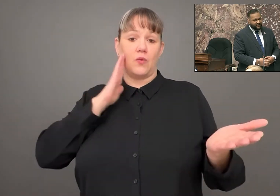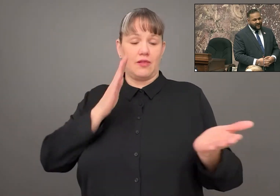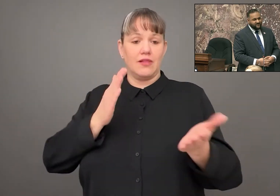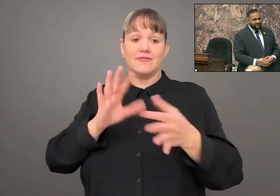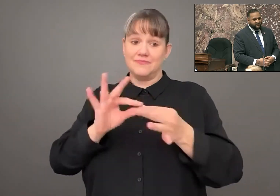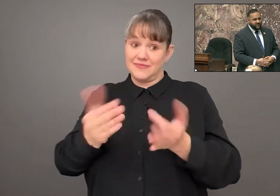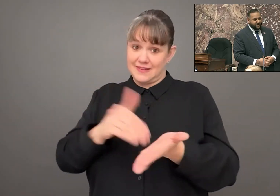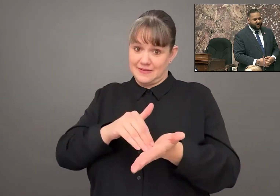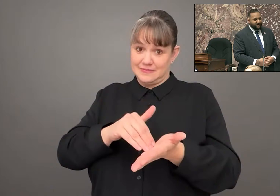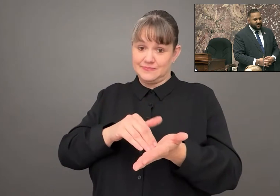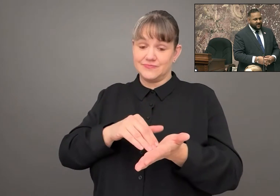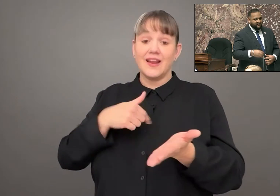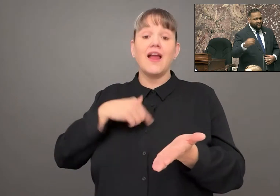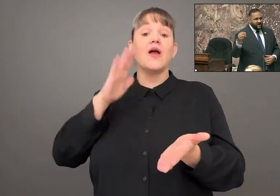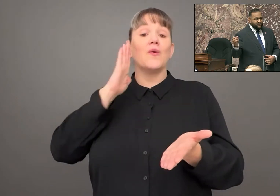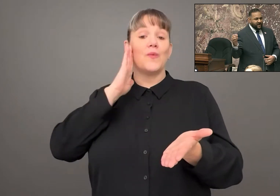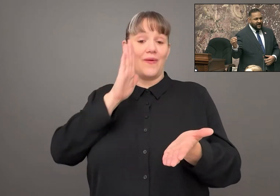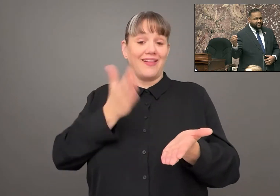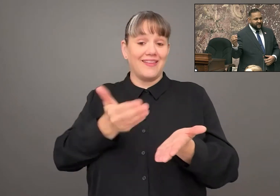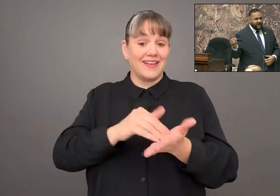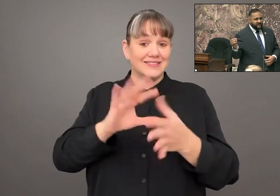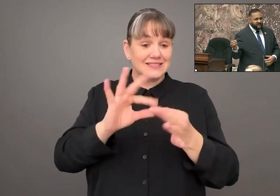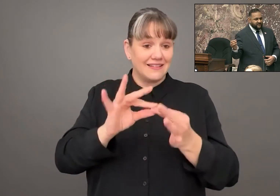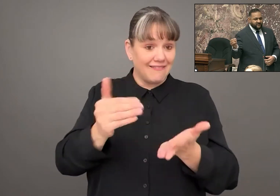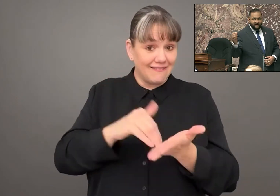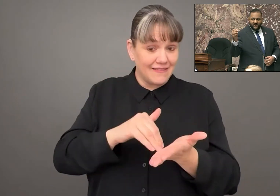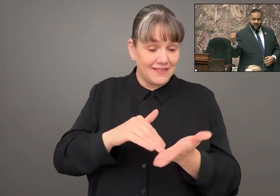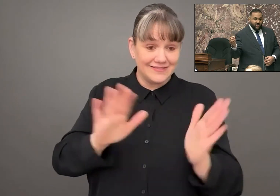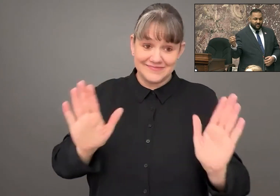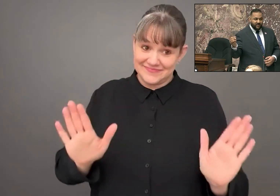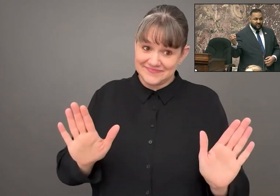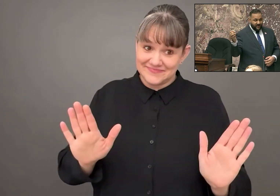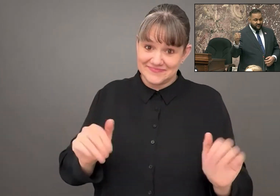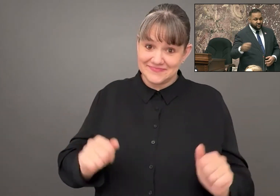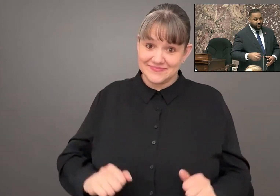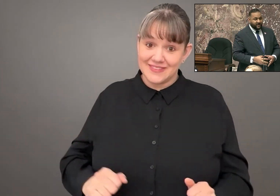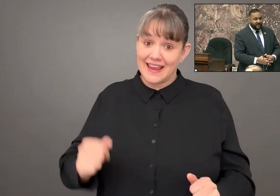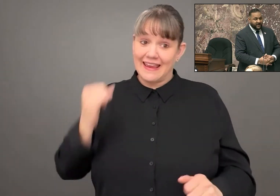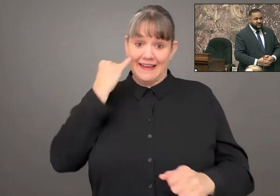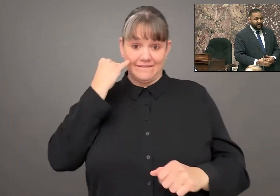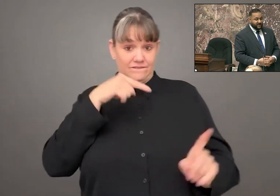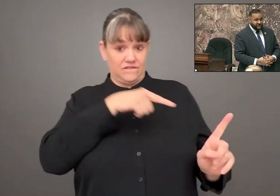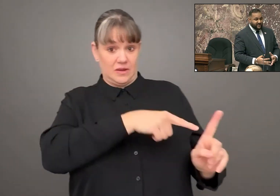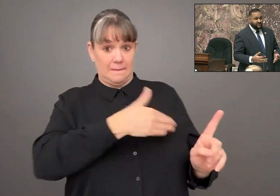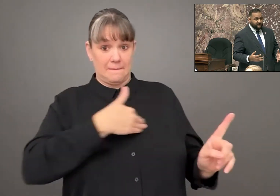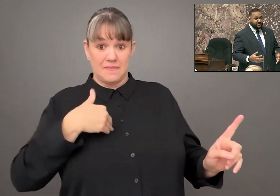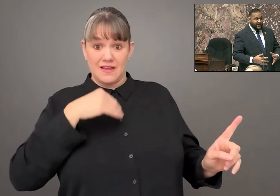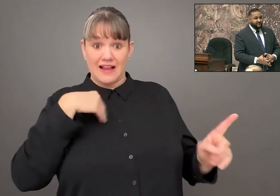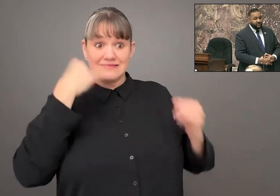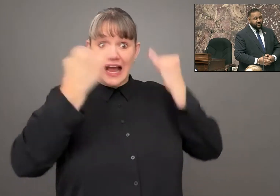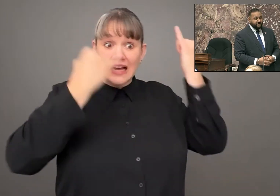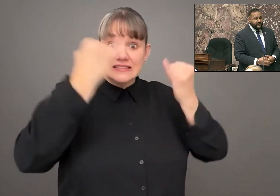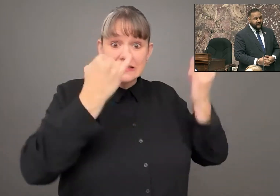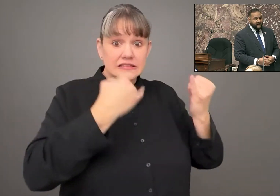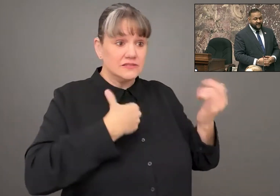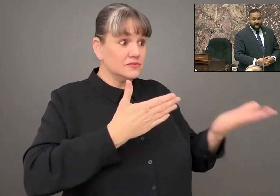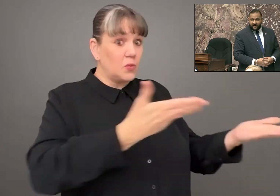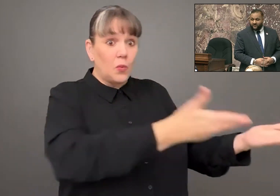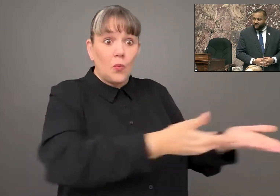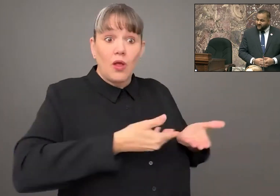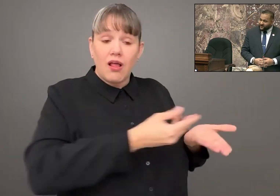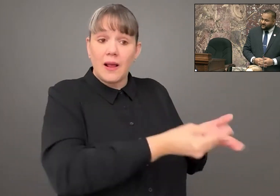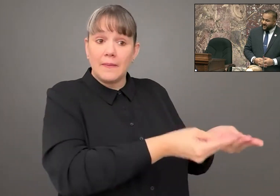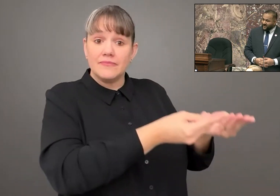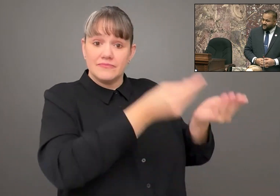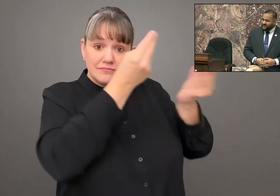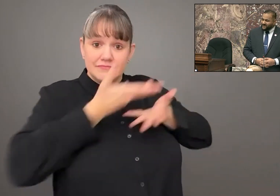once again, Mr. Speaker, if the member has any ideas, I welcome them. I'm sure we're going to get a chance to be able to dive through those in estimates,